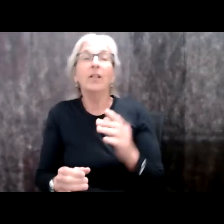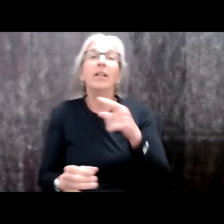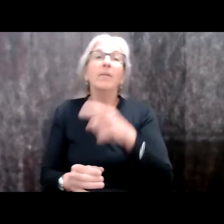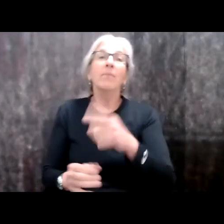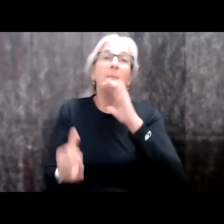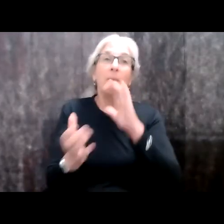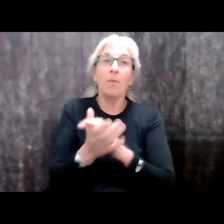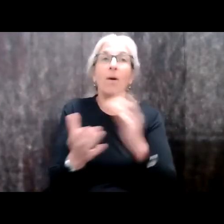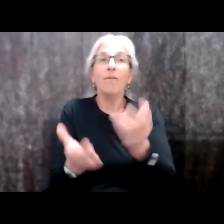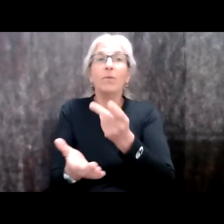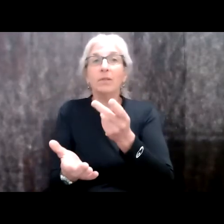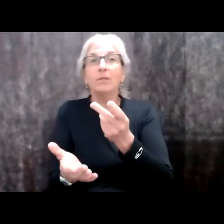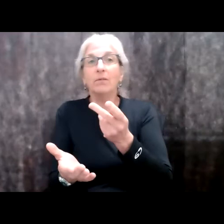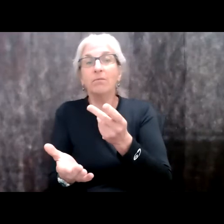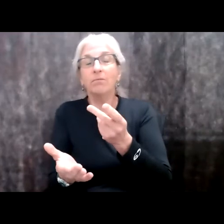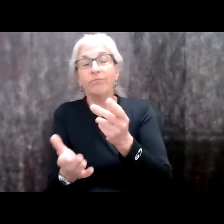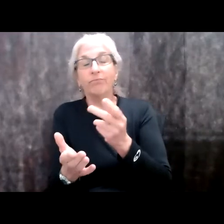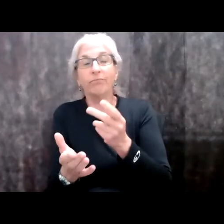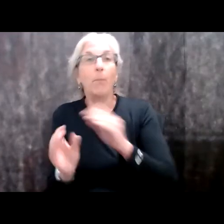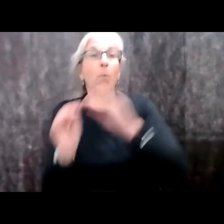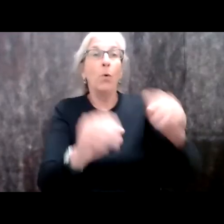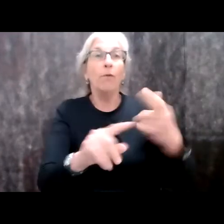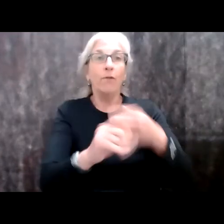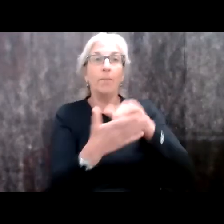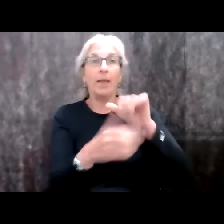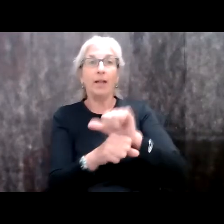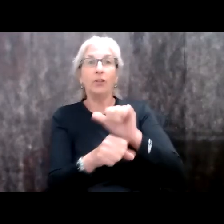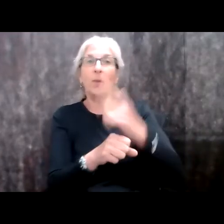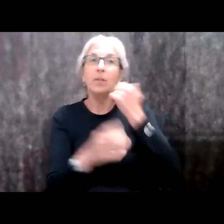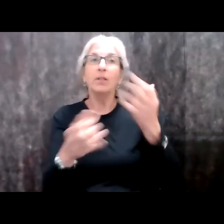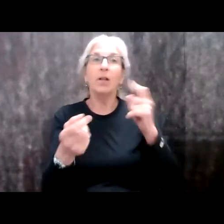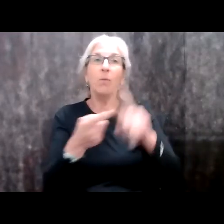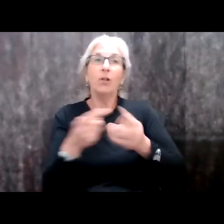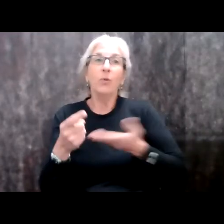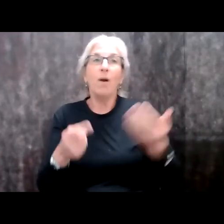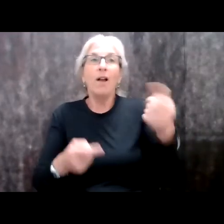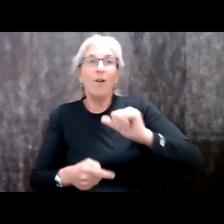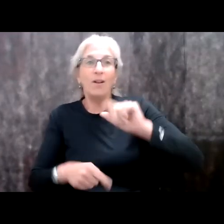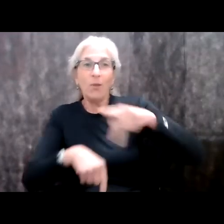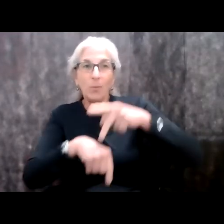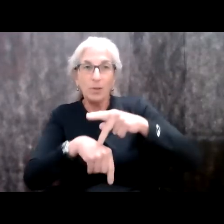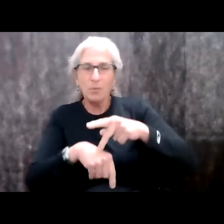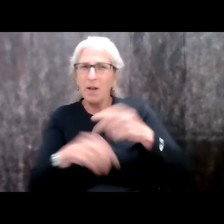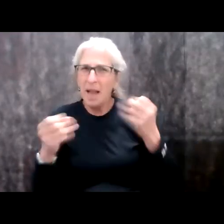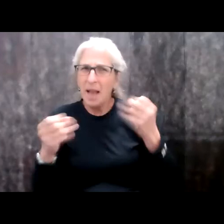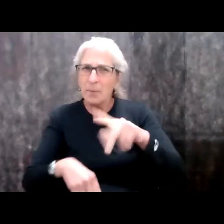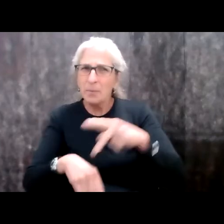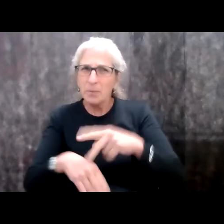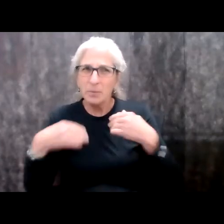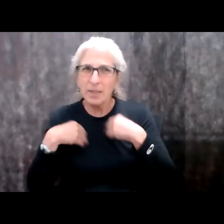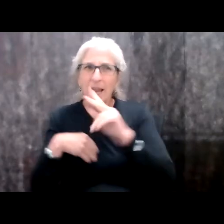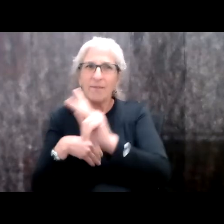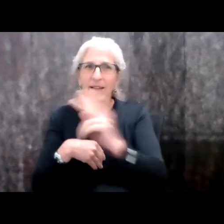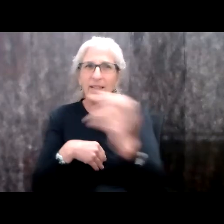moved from that job about 2 weeks into it because they wanted to hire another principal. How many principals did they have at this K-5 school? They had